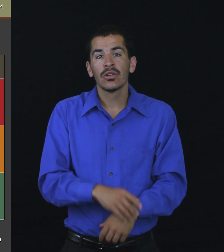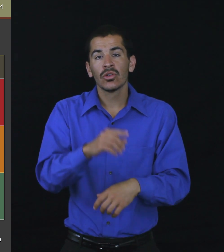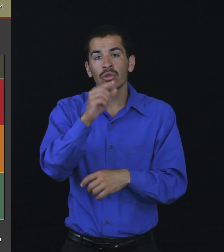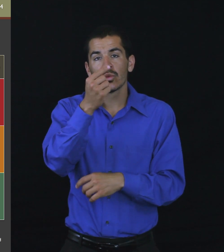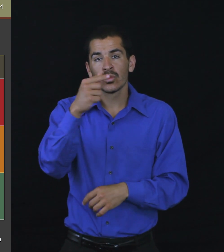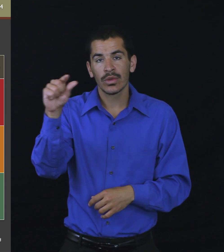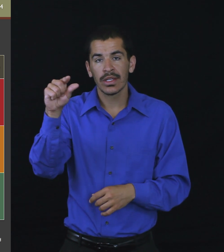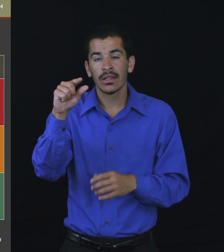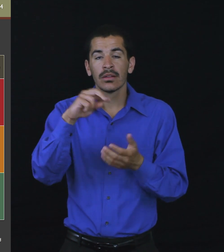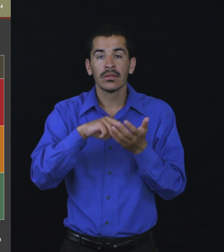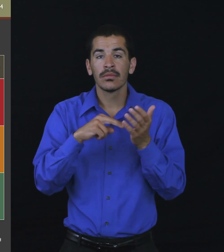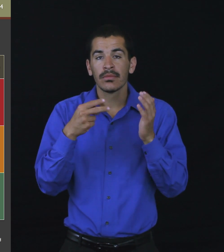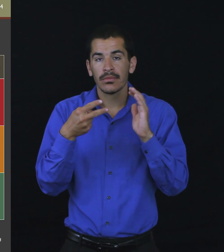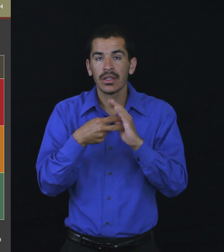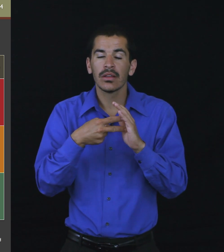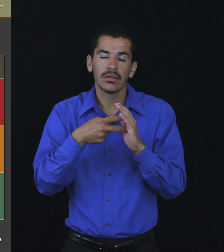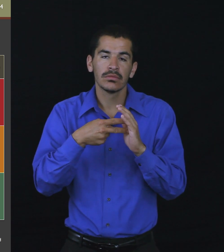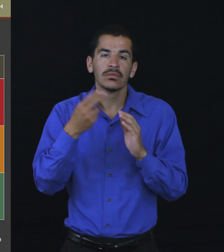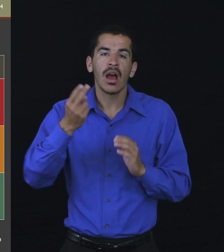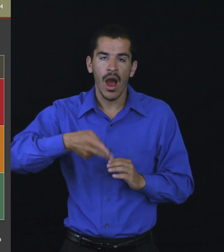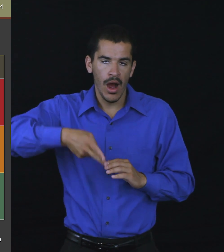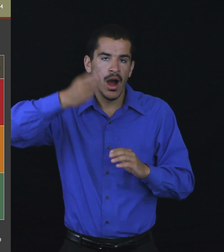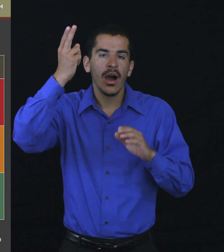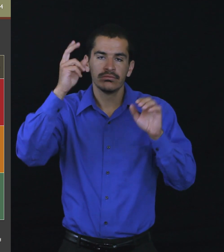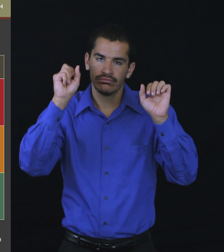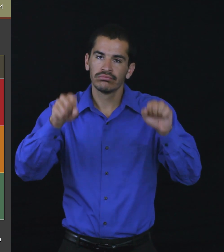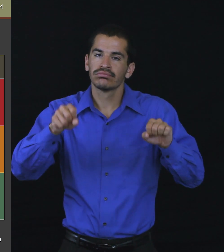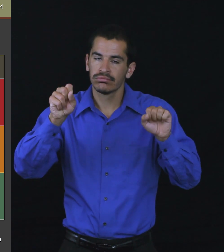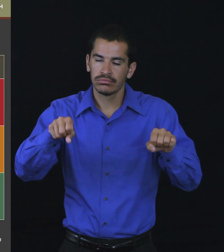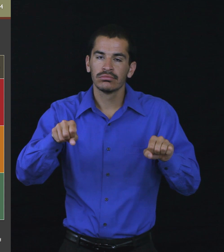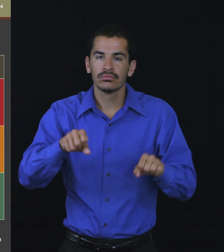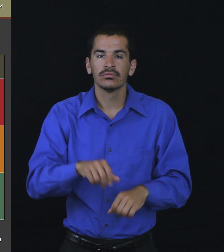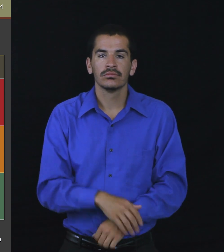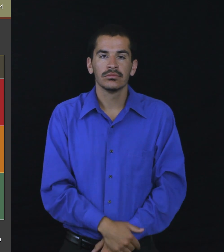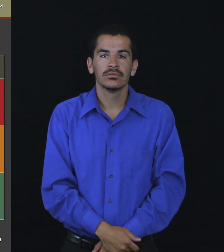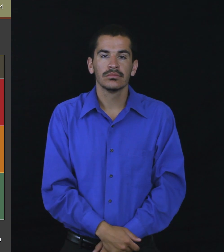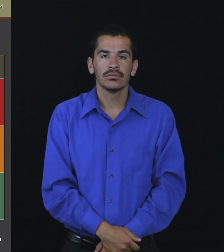Green shows a high possibility.